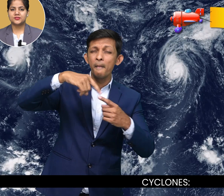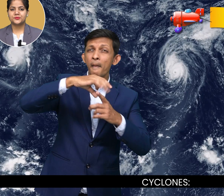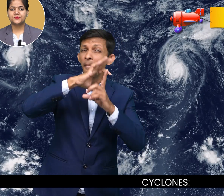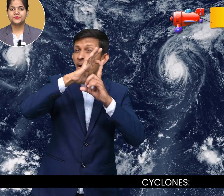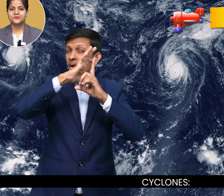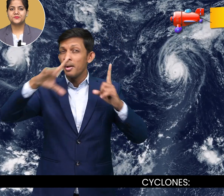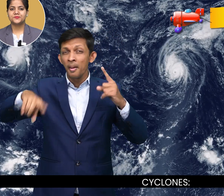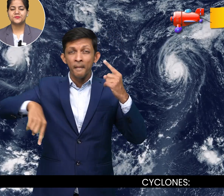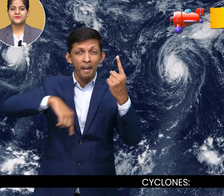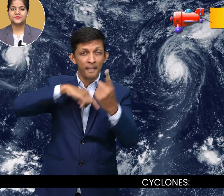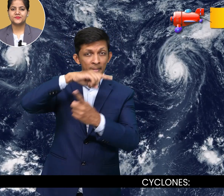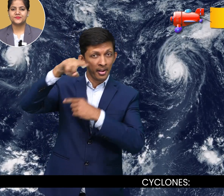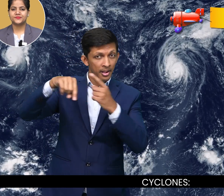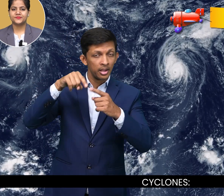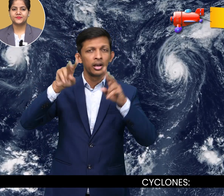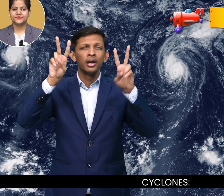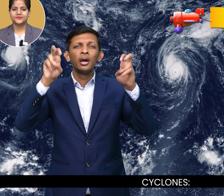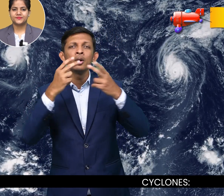Cyclones.